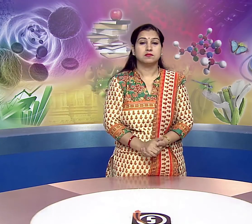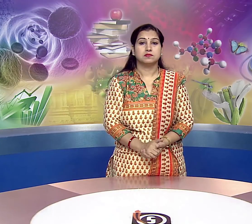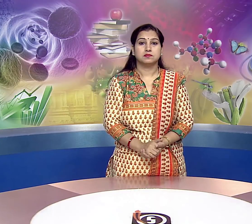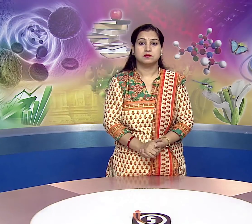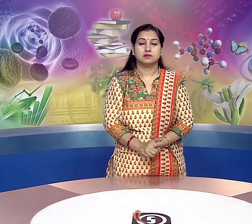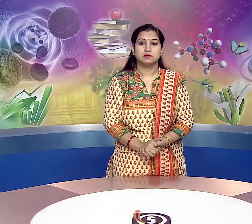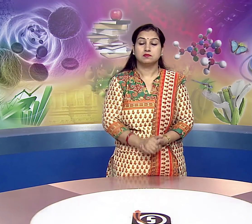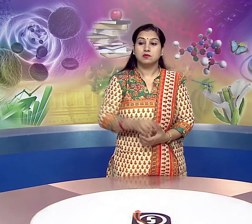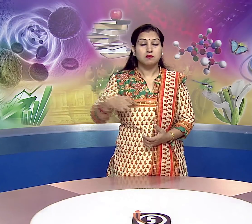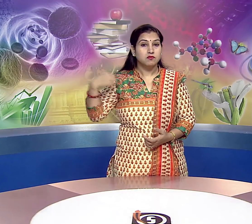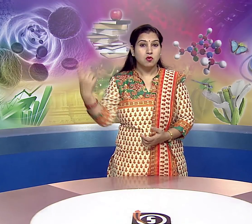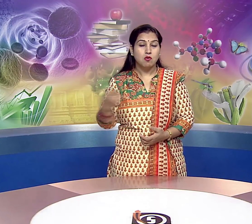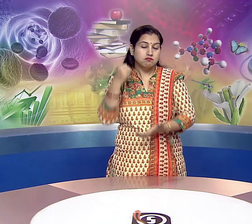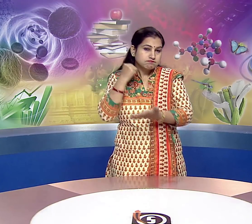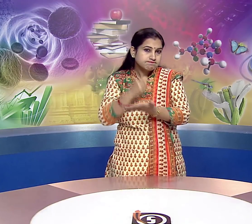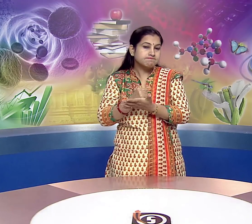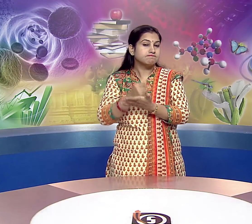we must decide.